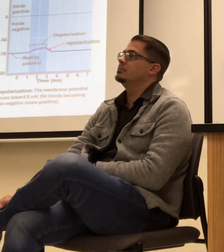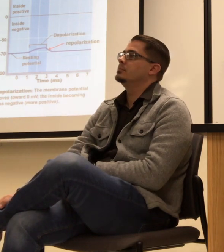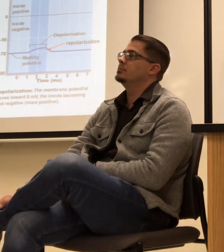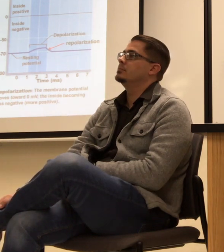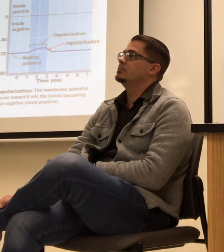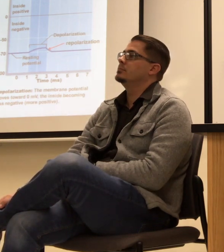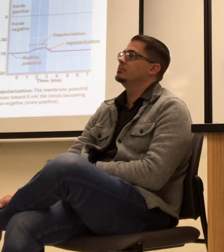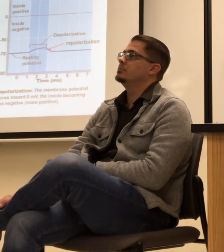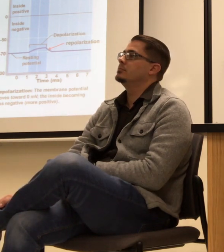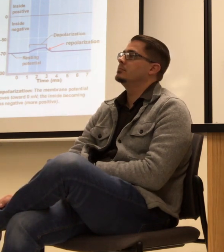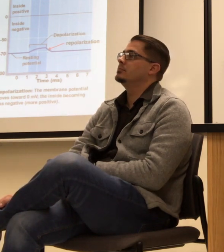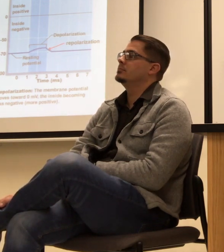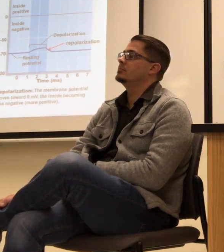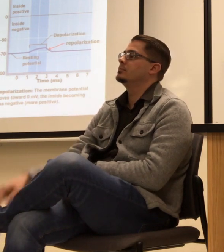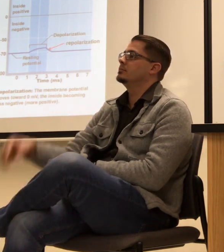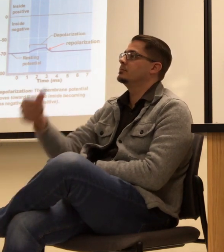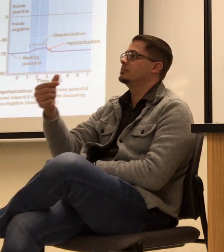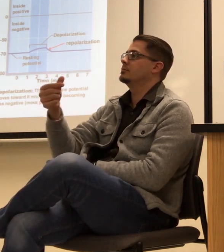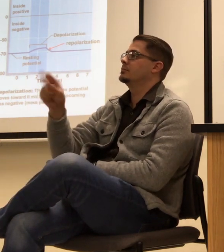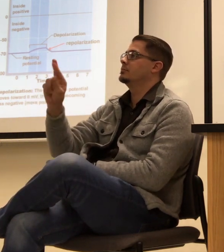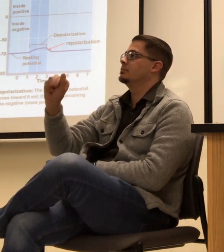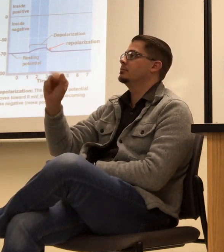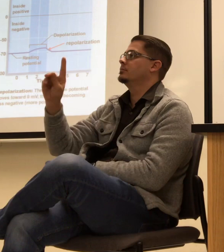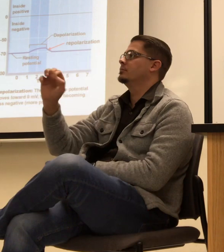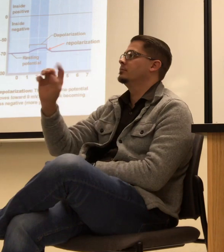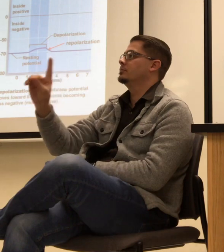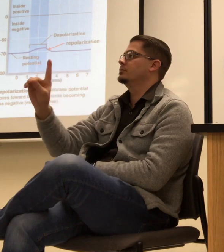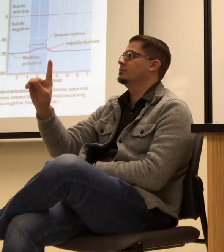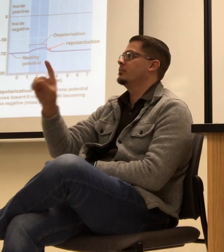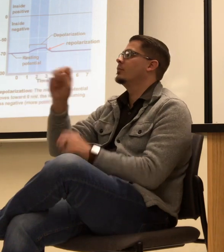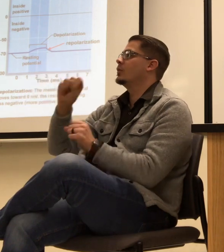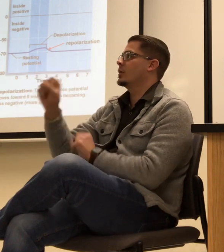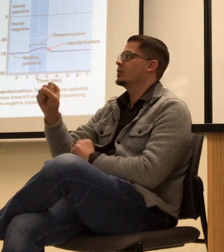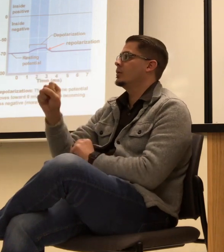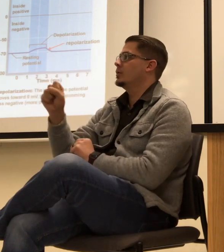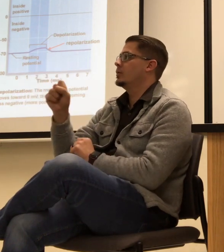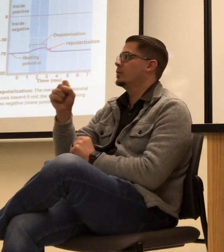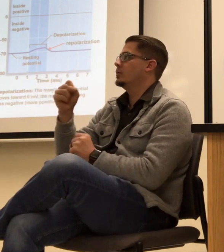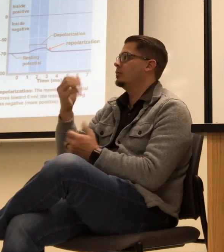So to list some properties of graded potentials, which is what you're seeing here.